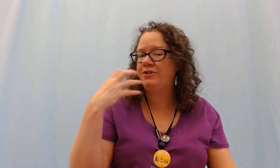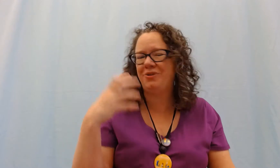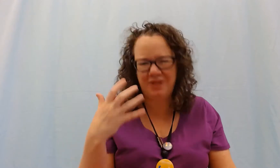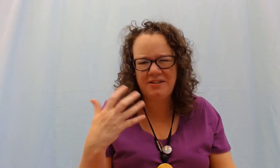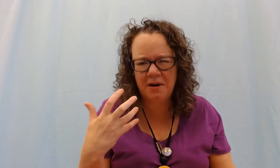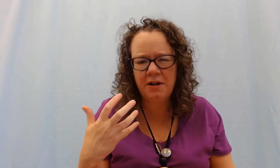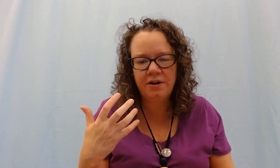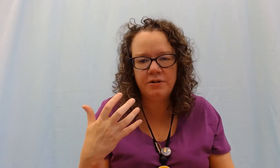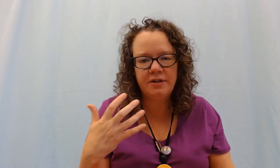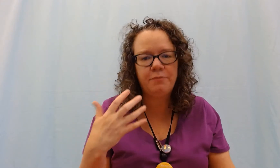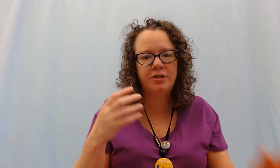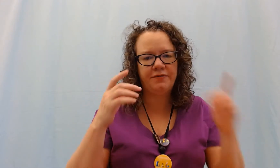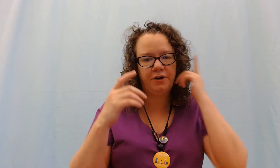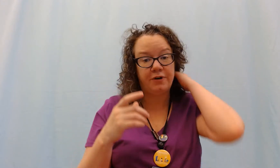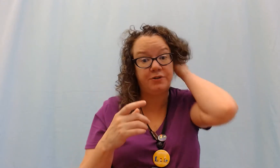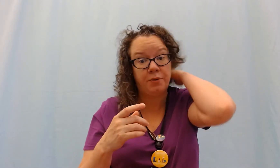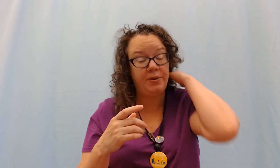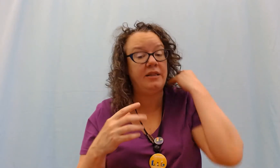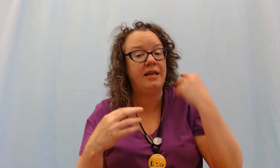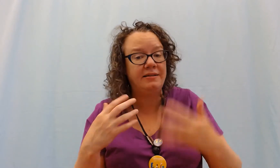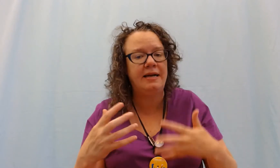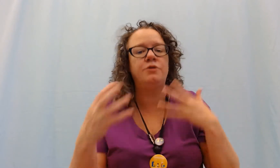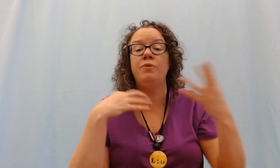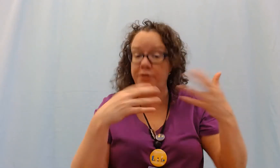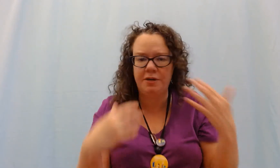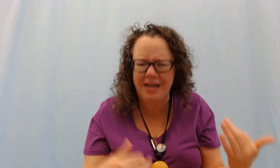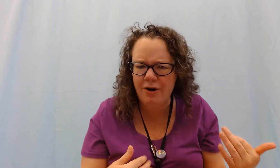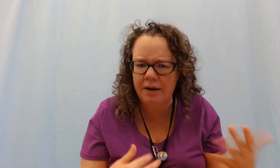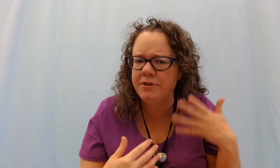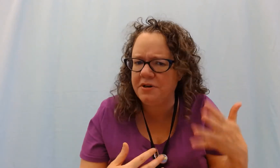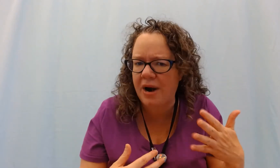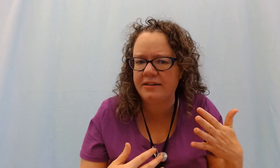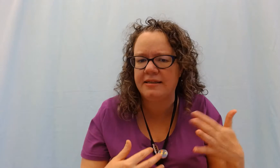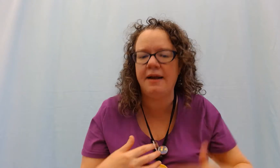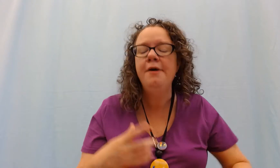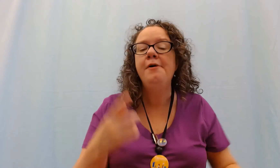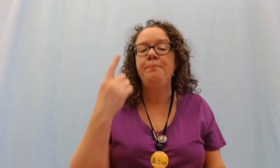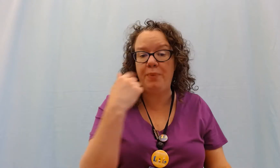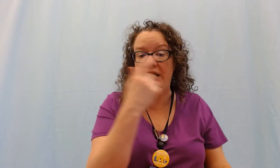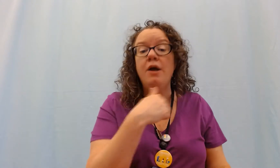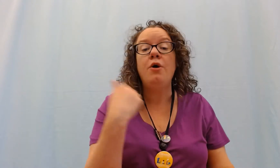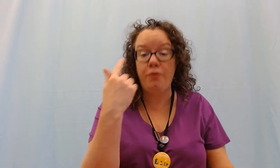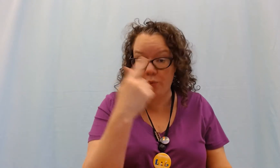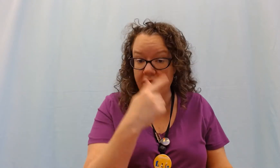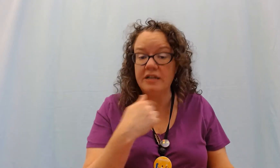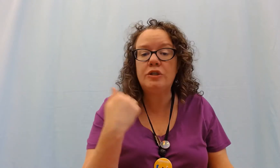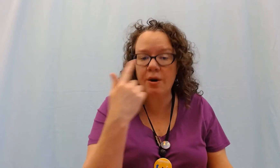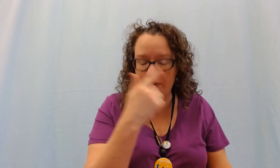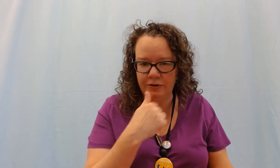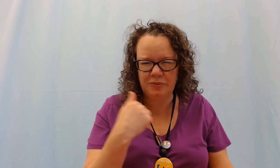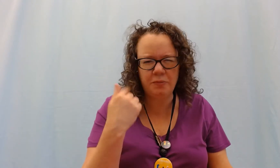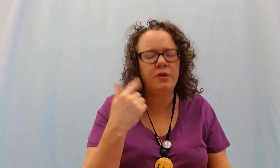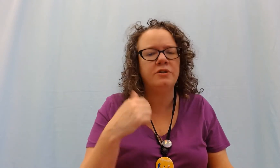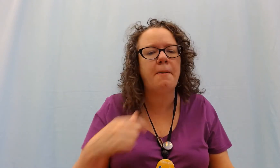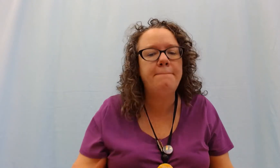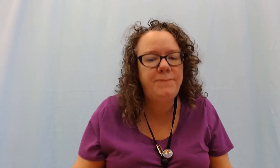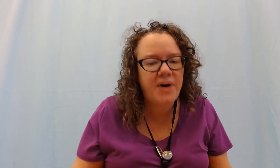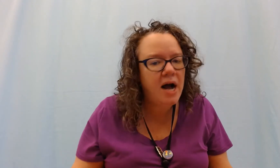so it's a little more difficult for us to repeat that sound. We'll still hear it, we'll still practice it, but we're gonna start with those ba